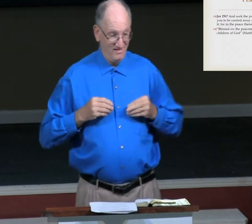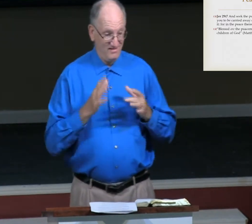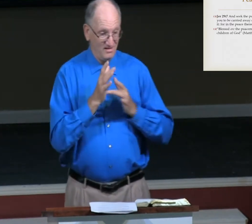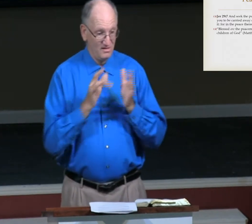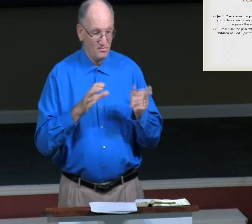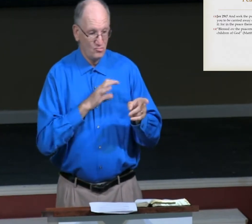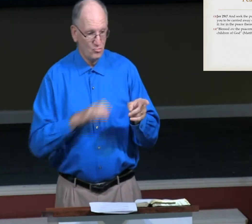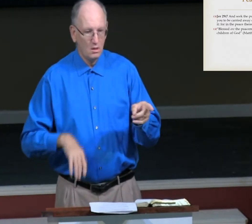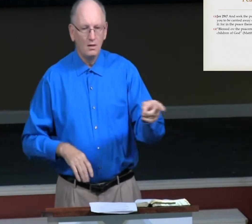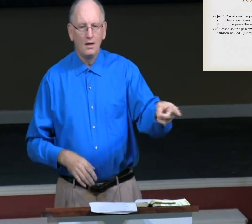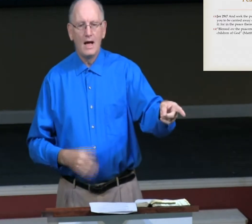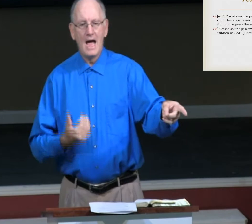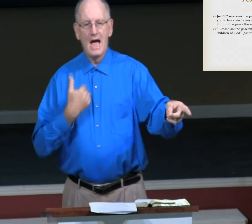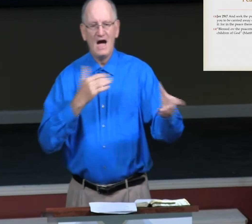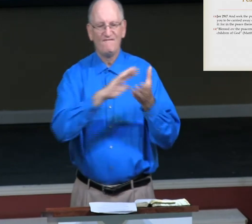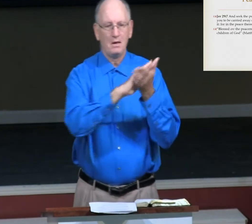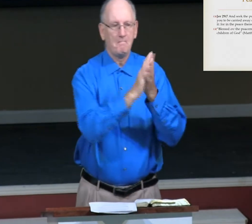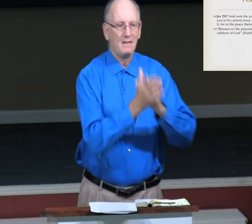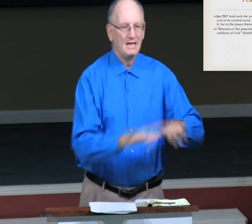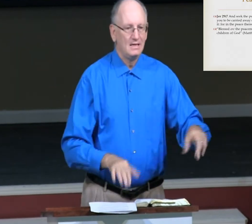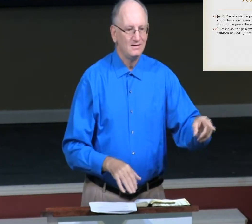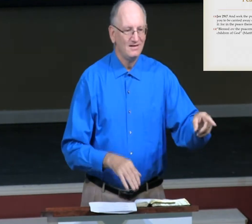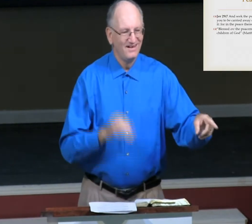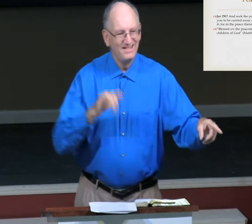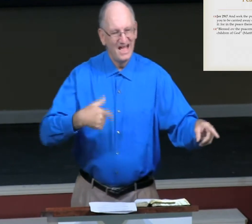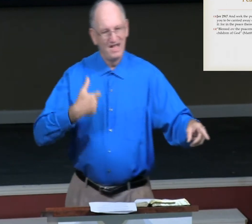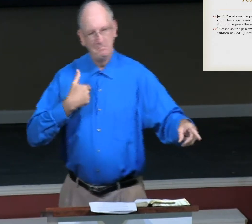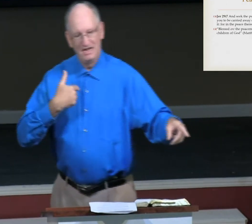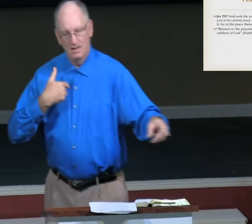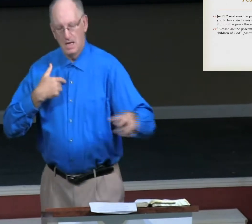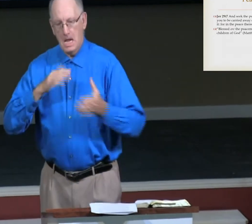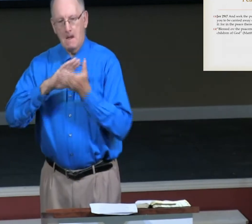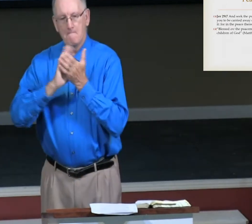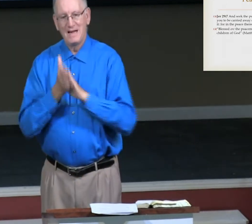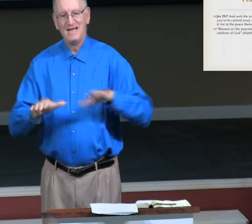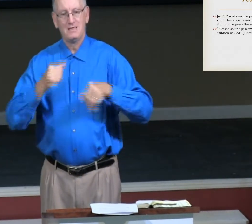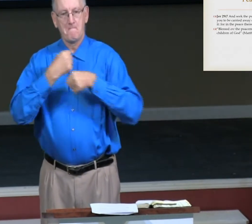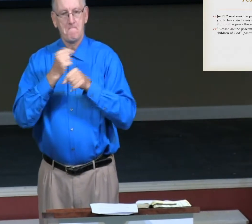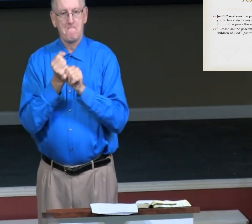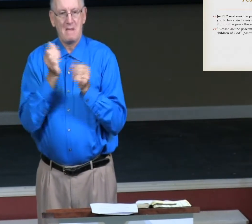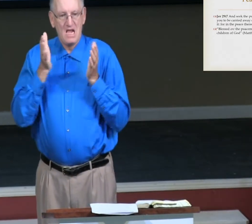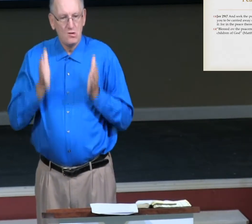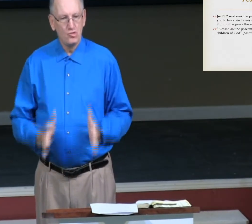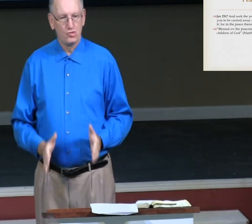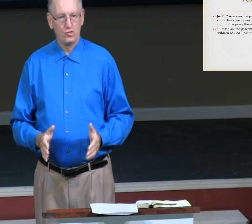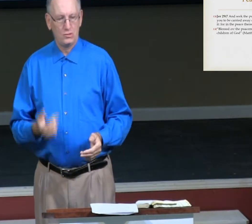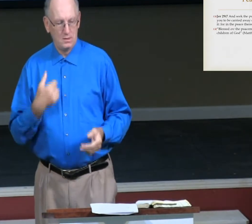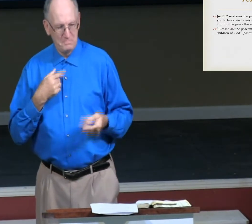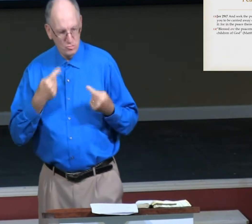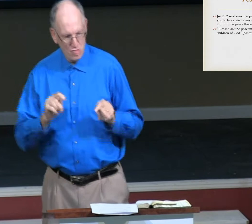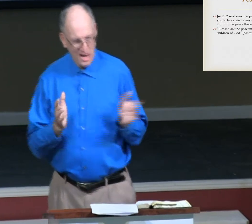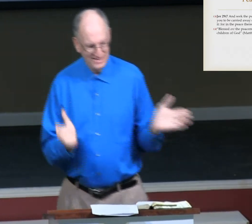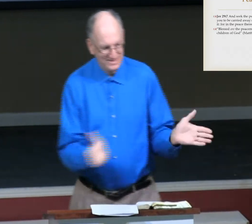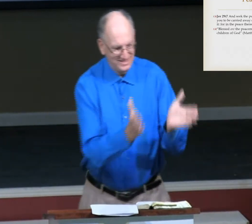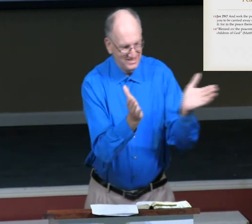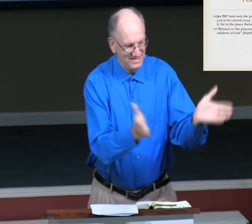want to accept Jesus Christ and they accept Jesus Christ in their hearts, they get that peace. That's how we